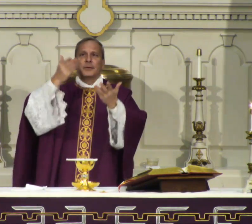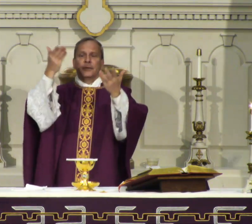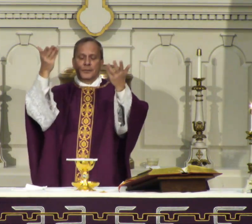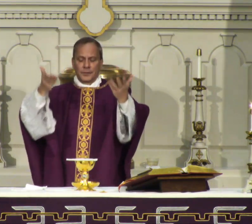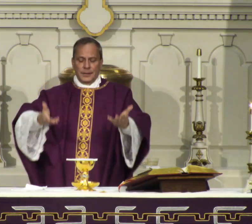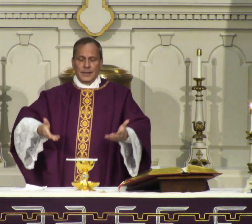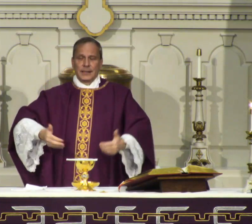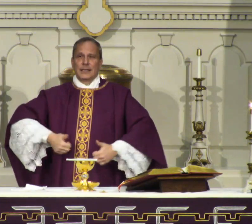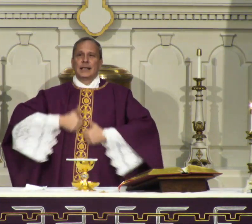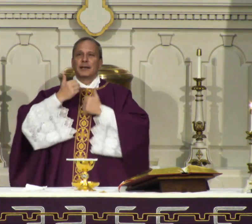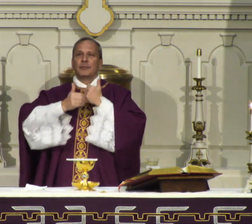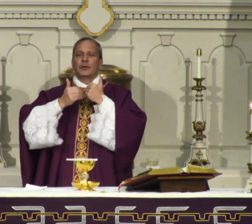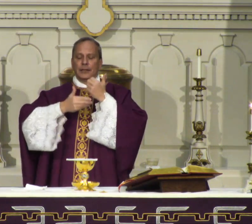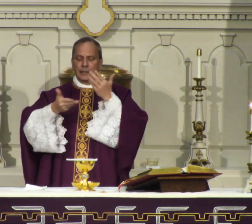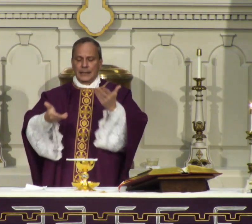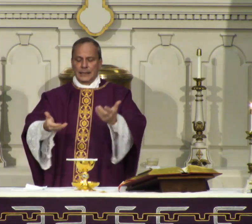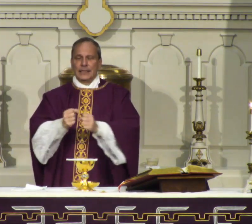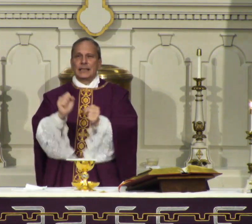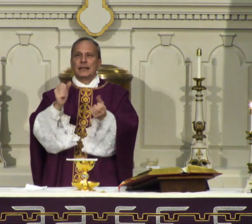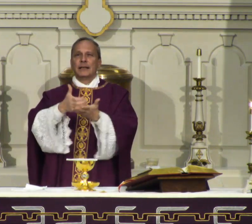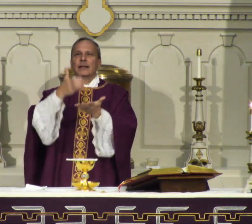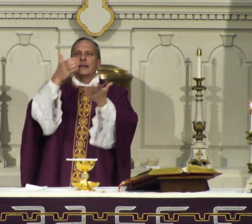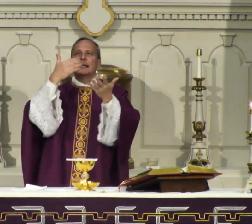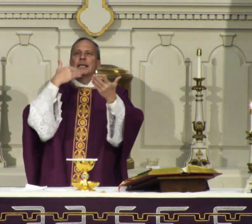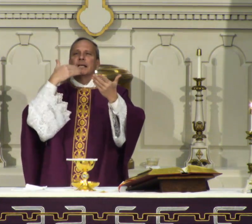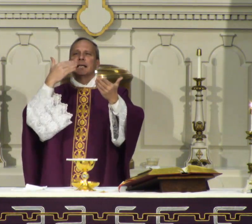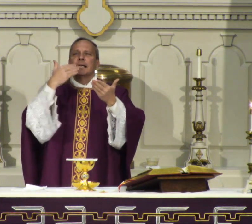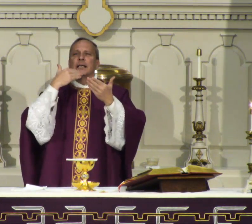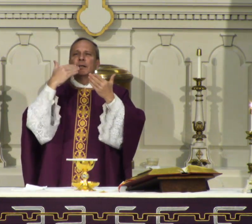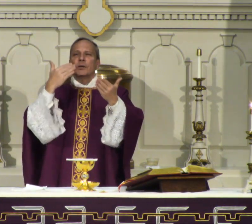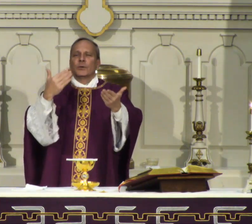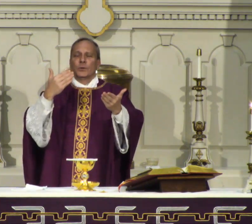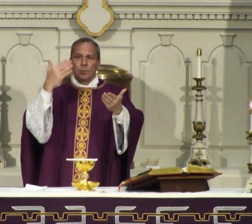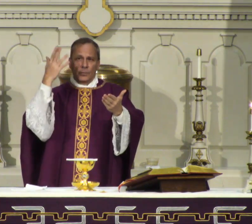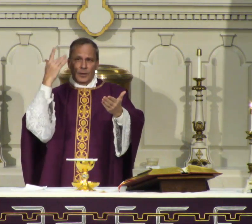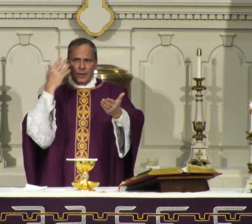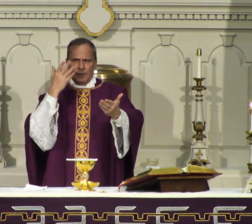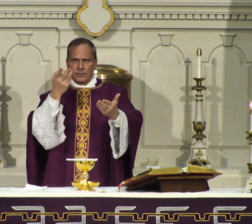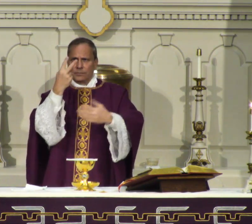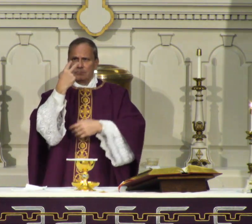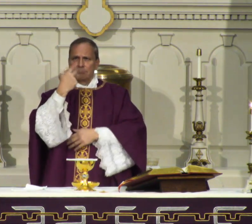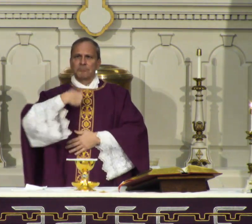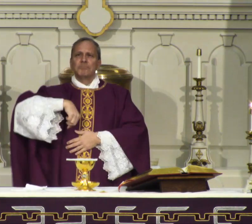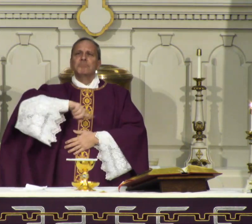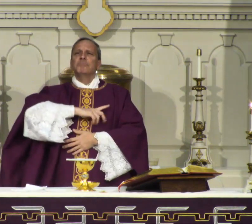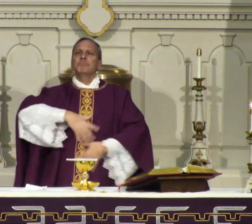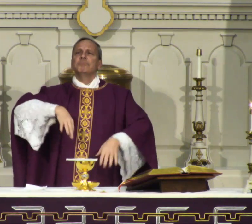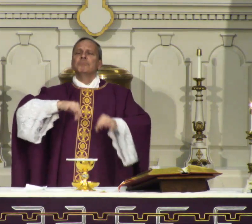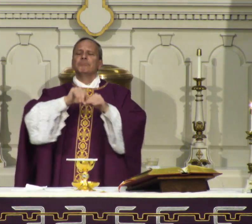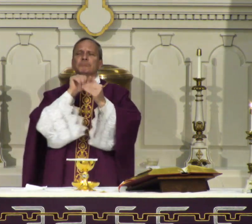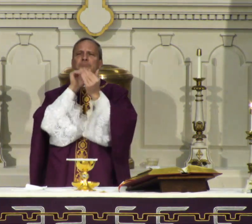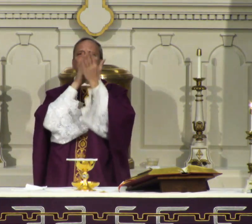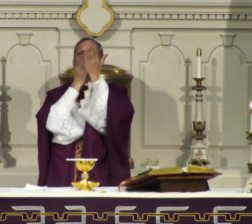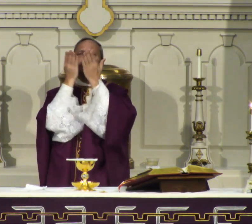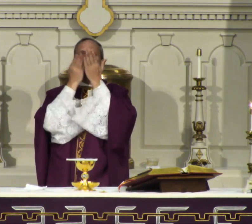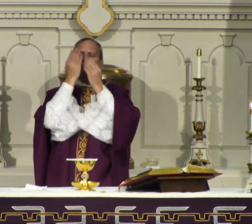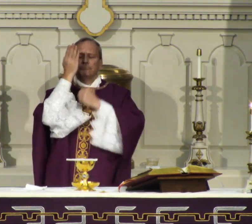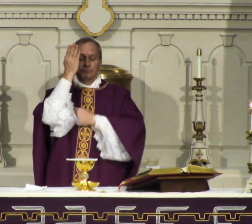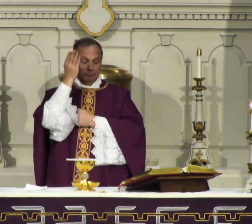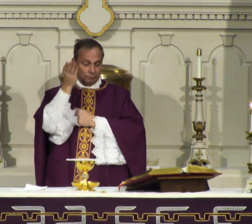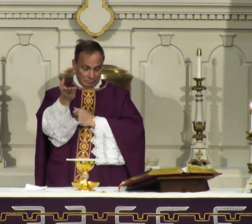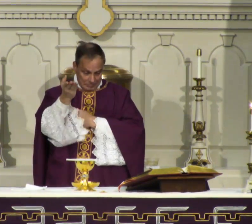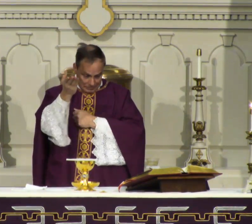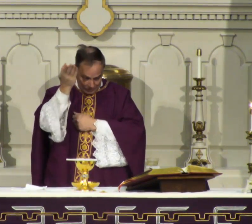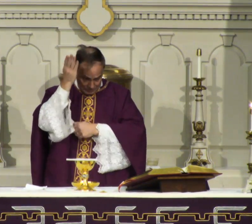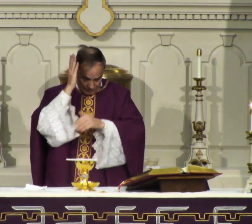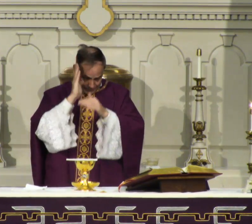we offer you, Lord, the bread of life and the chalice of salvation, giving thanks that you have held us worthy to be in your